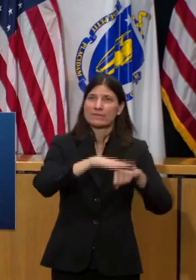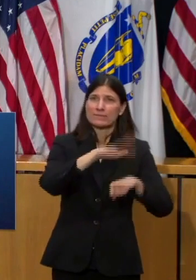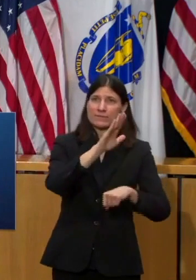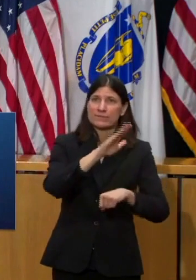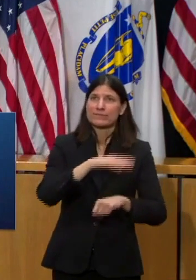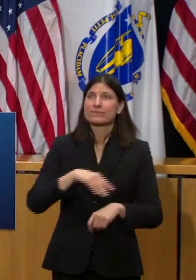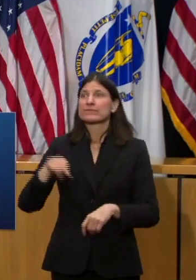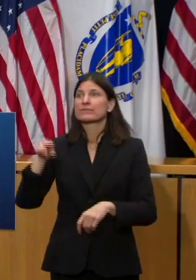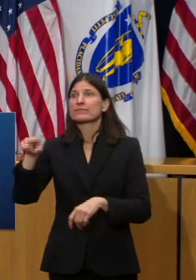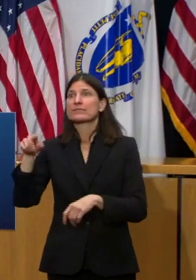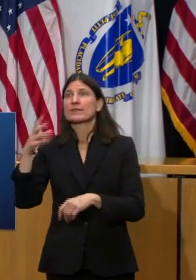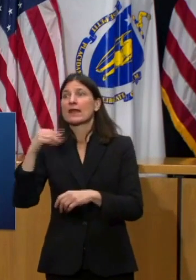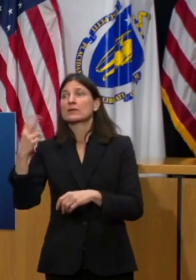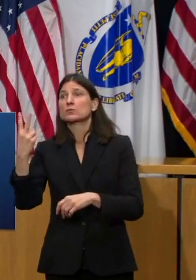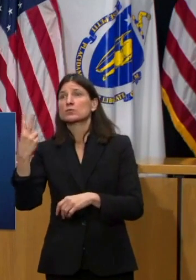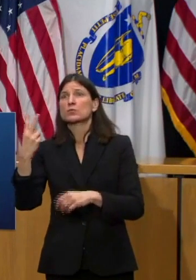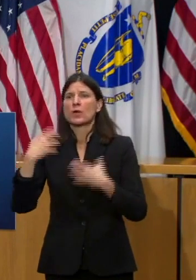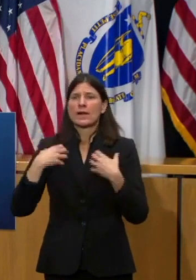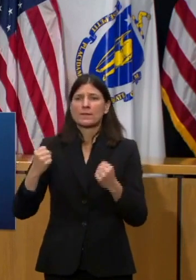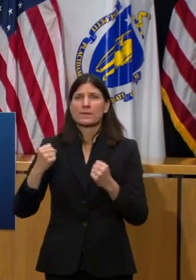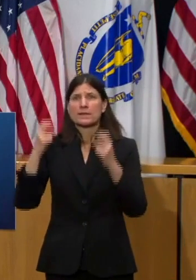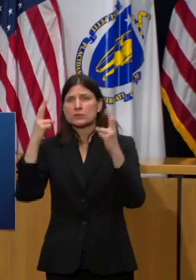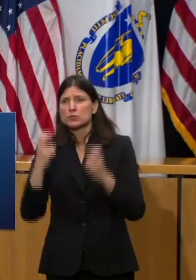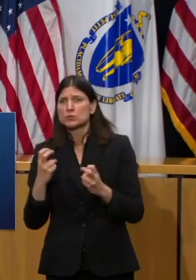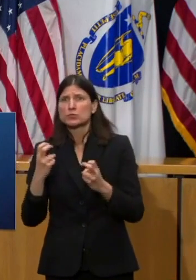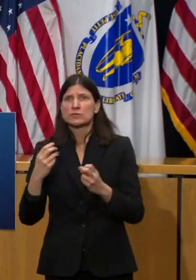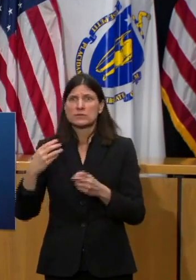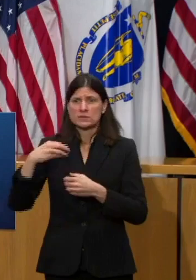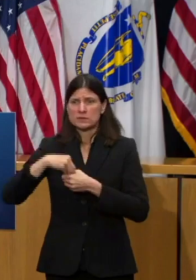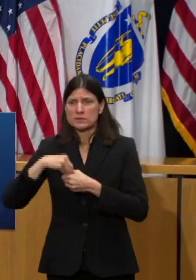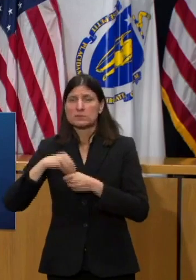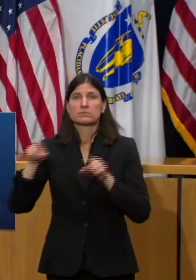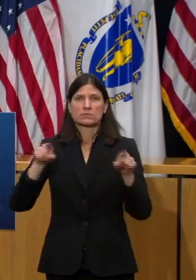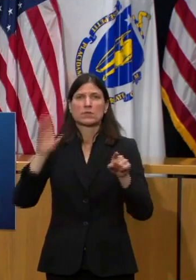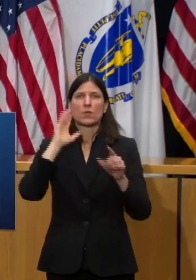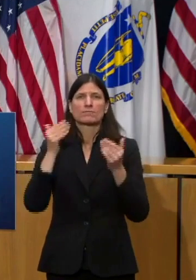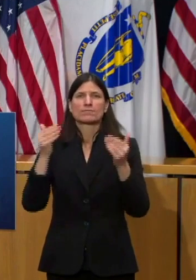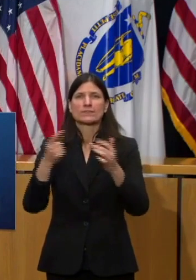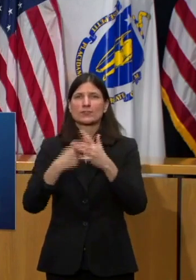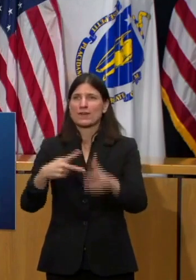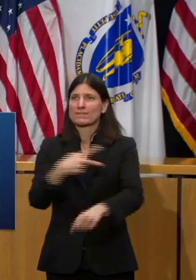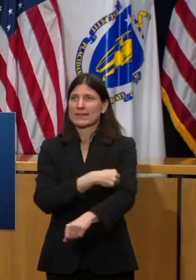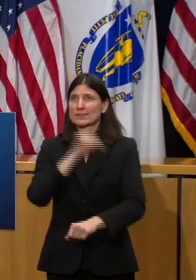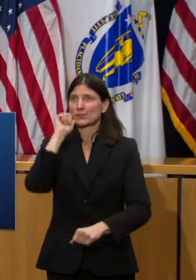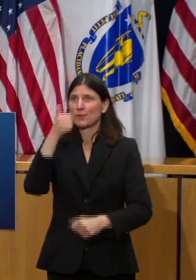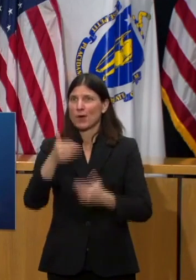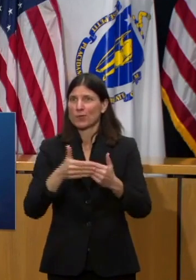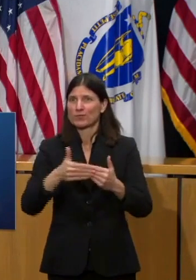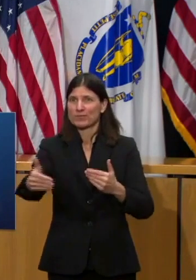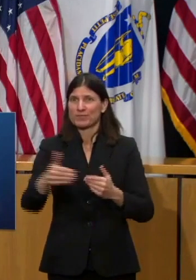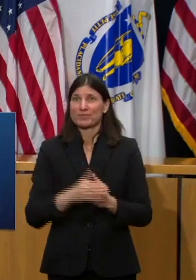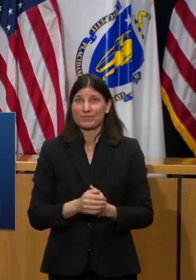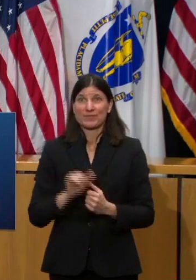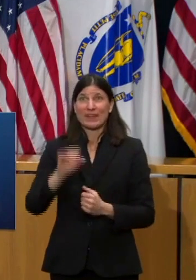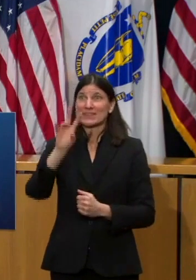amount of new appointments will be limited unless and until we see significant increases from the feds.